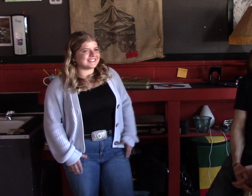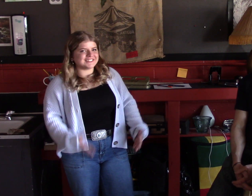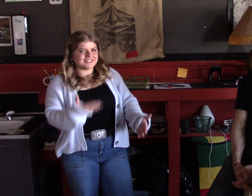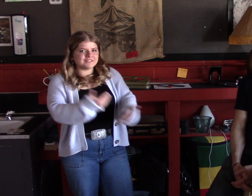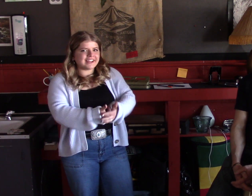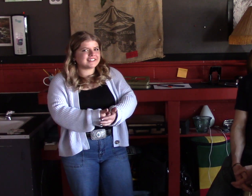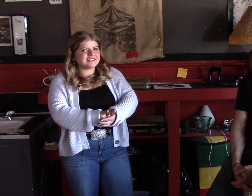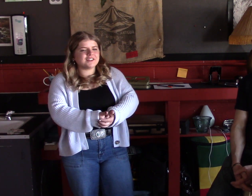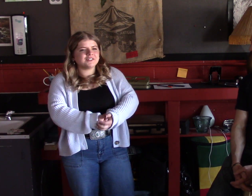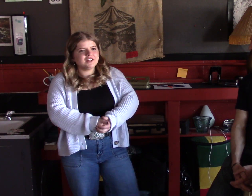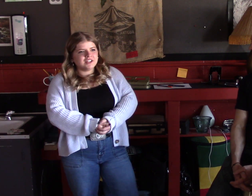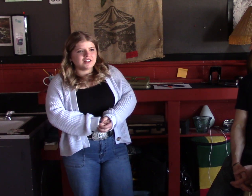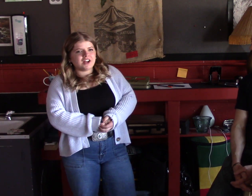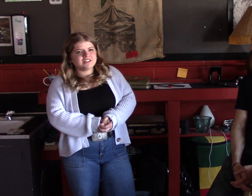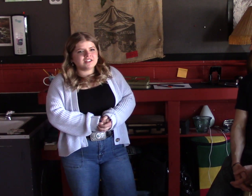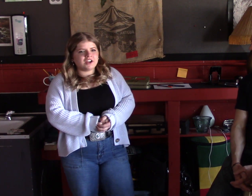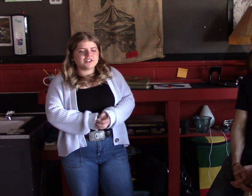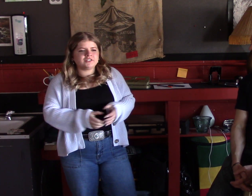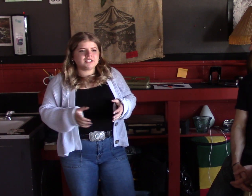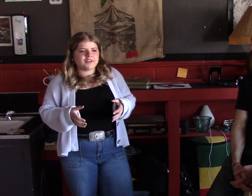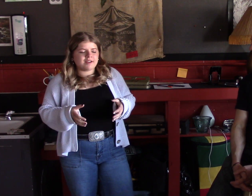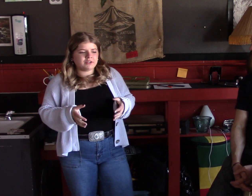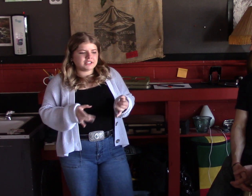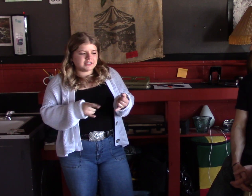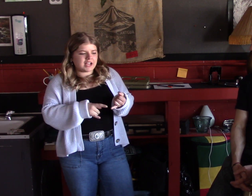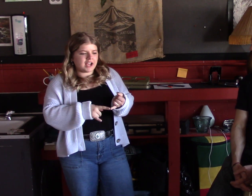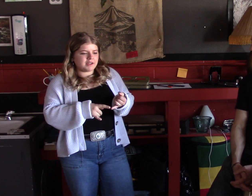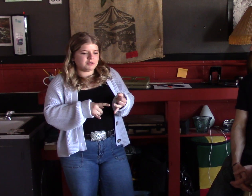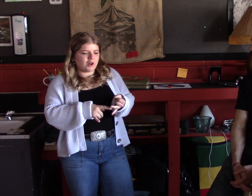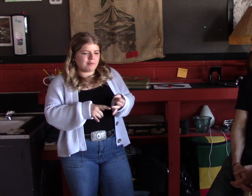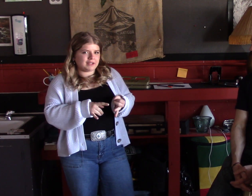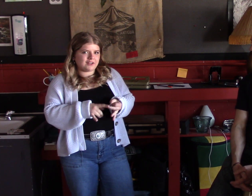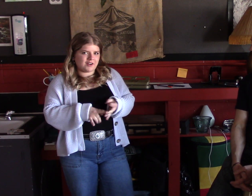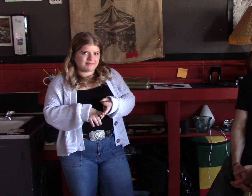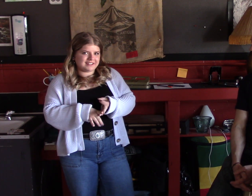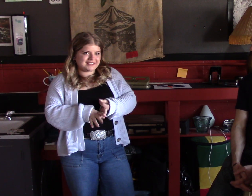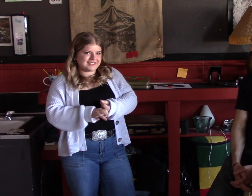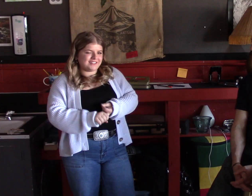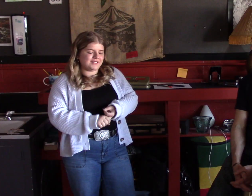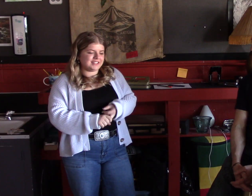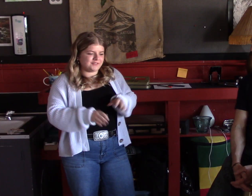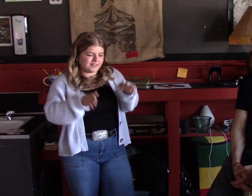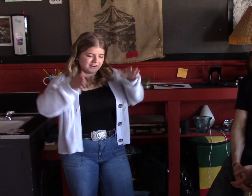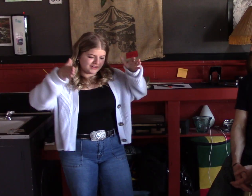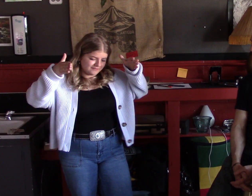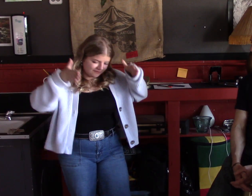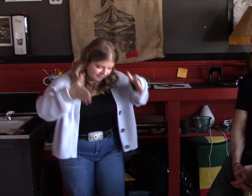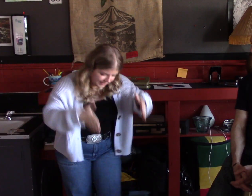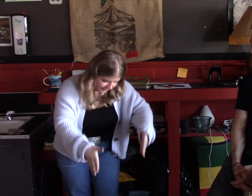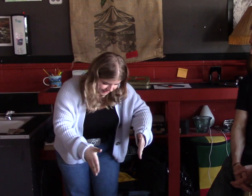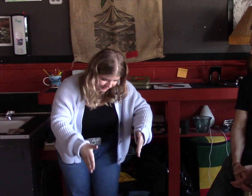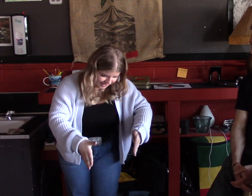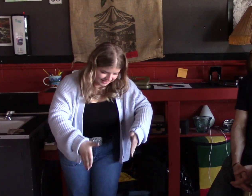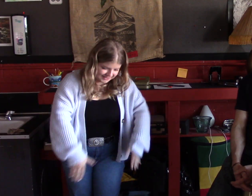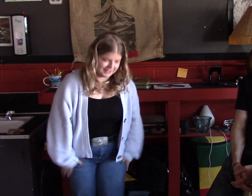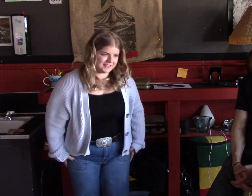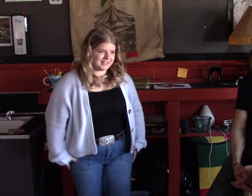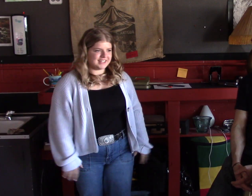they're direct. So the grammar is time, topic, comment. So it's very, very direct. So